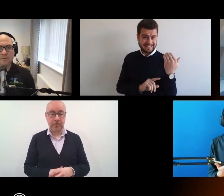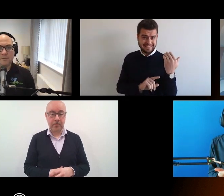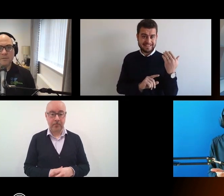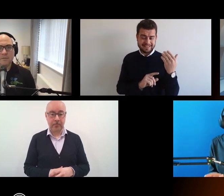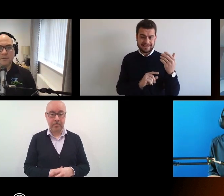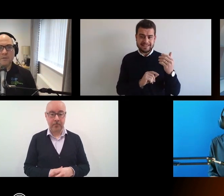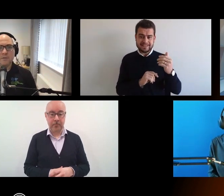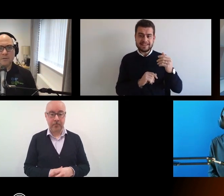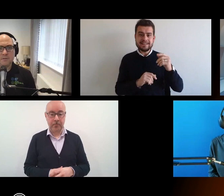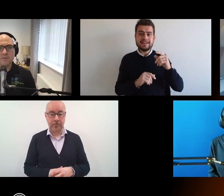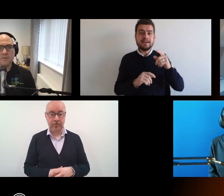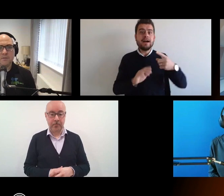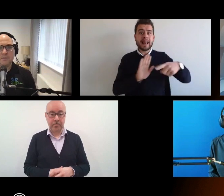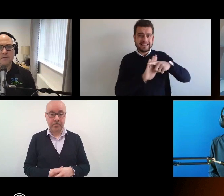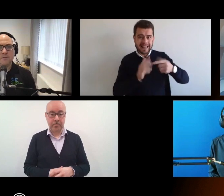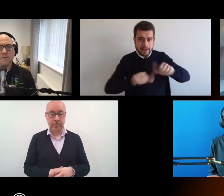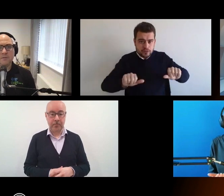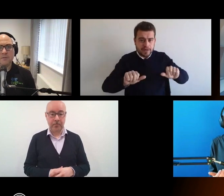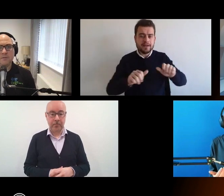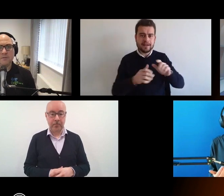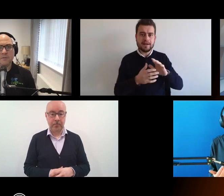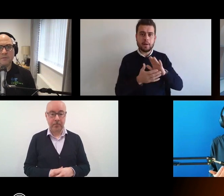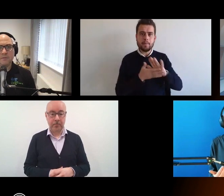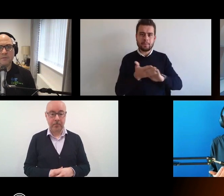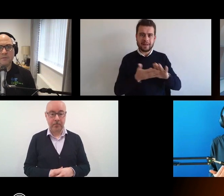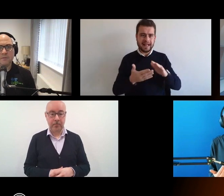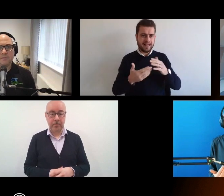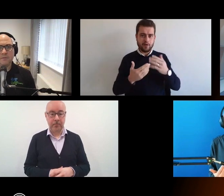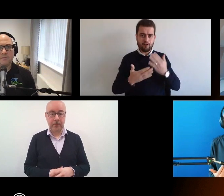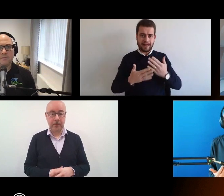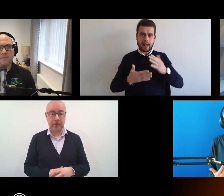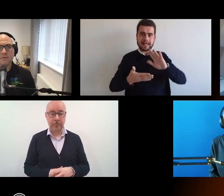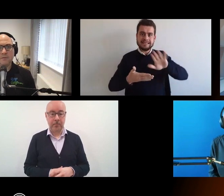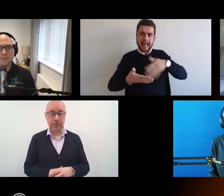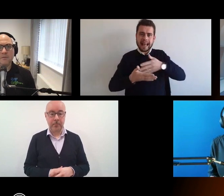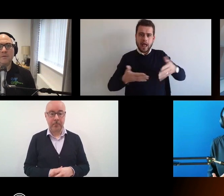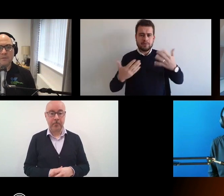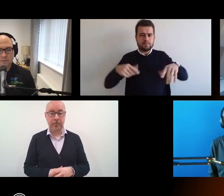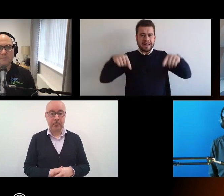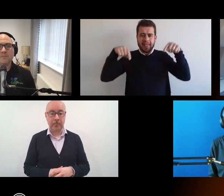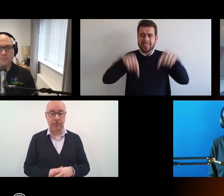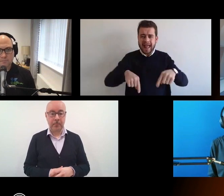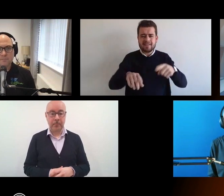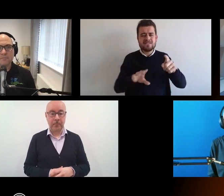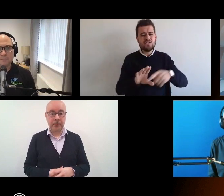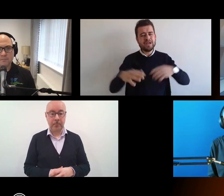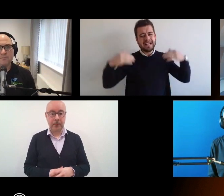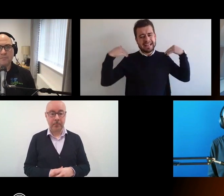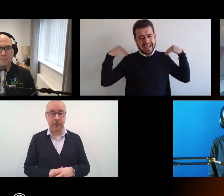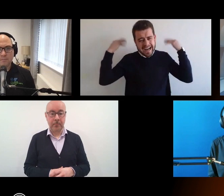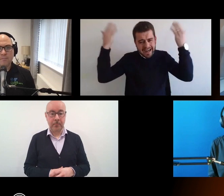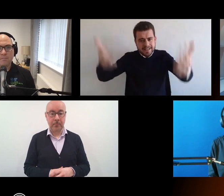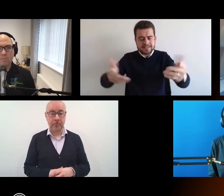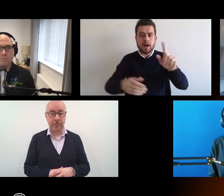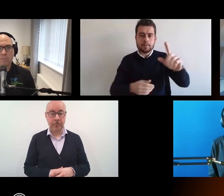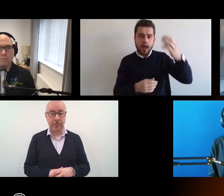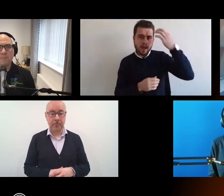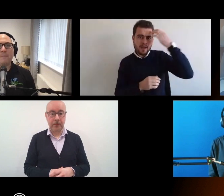in 2022, again, that sign language is a language and recognized it as an official language of the